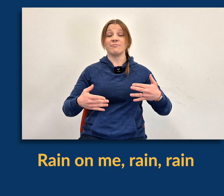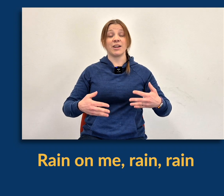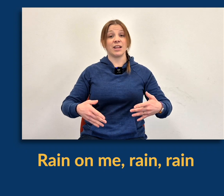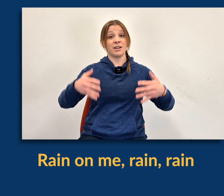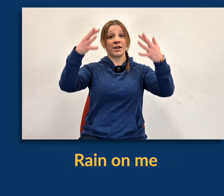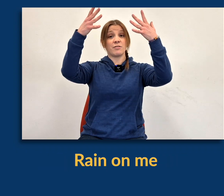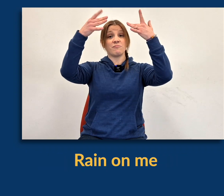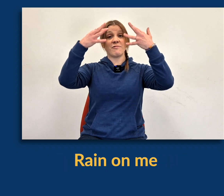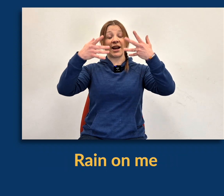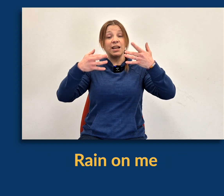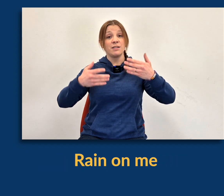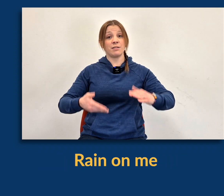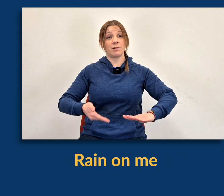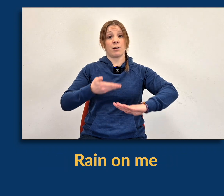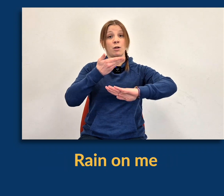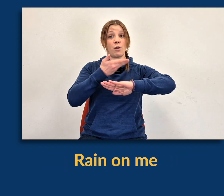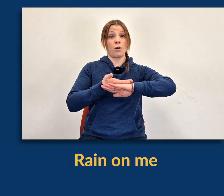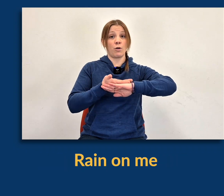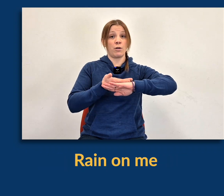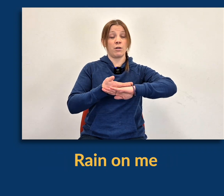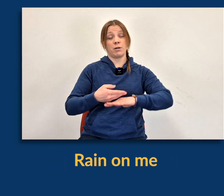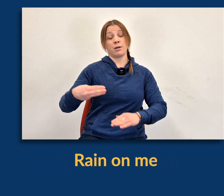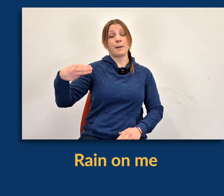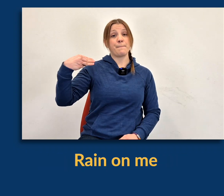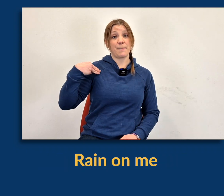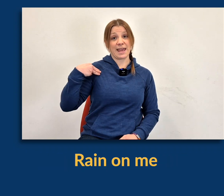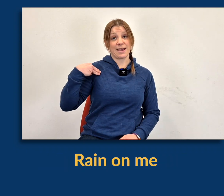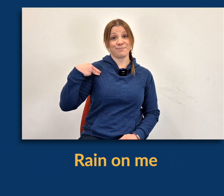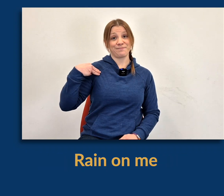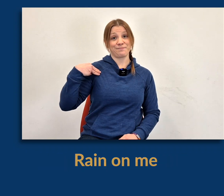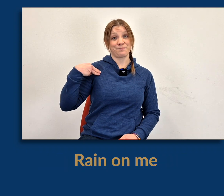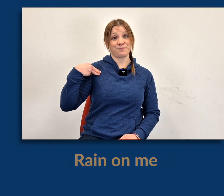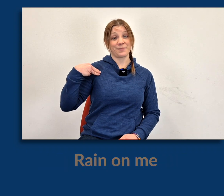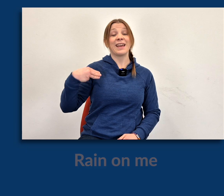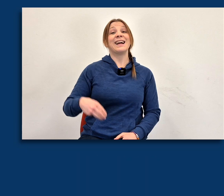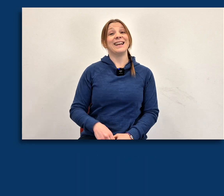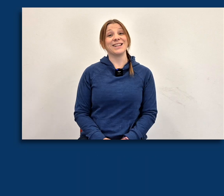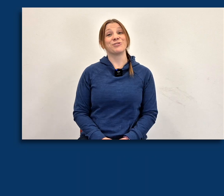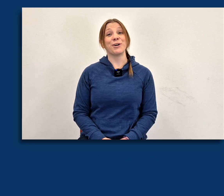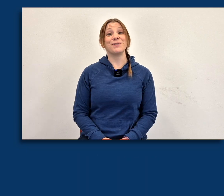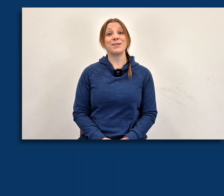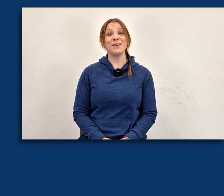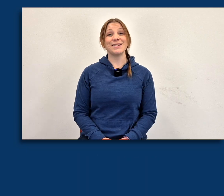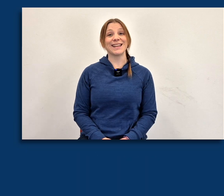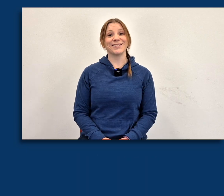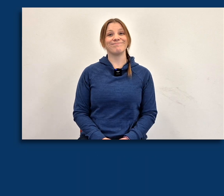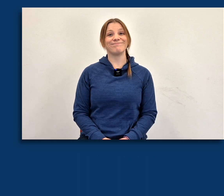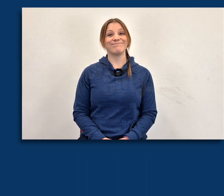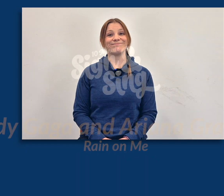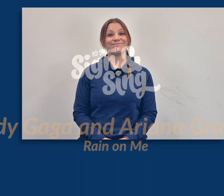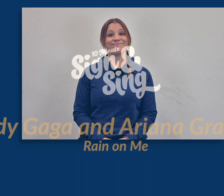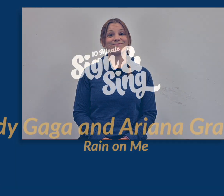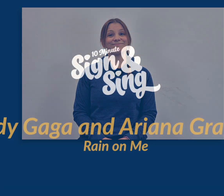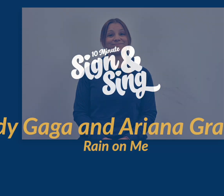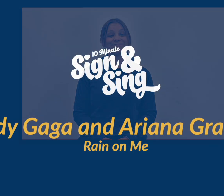rain, rain on me. Let's try it with the music. Coming down on me.